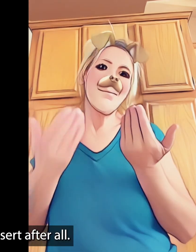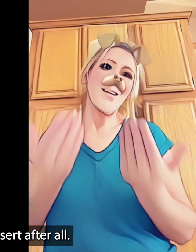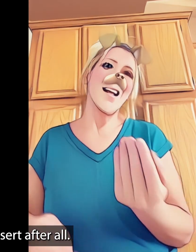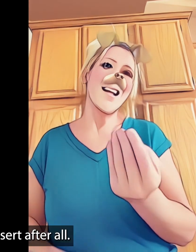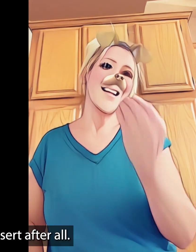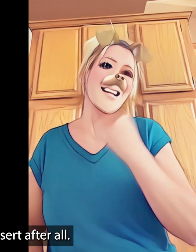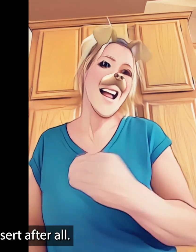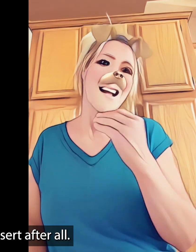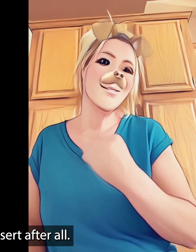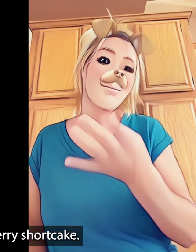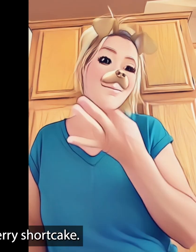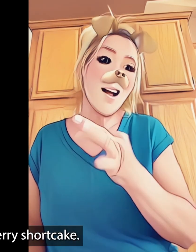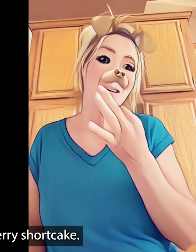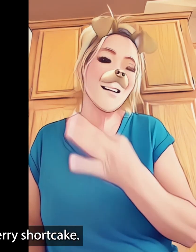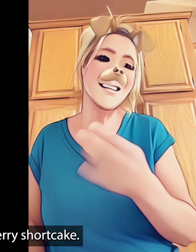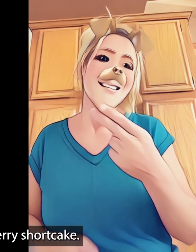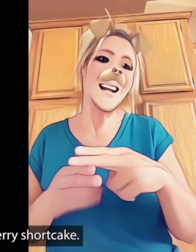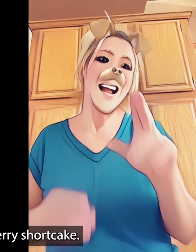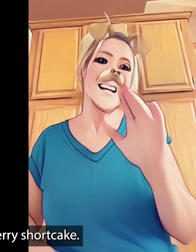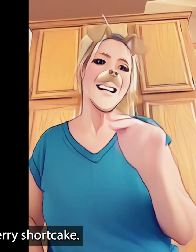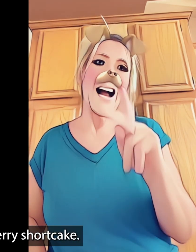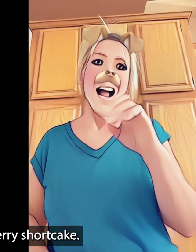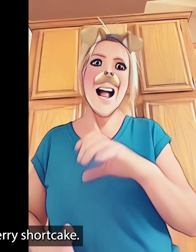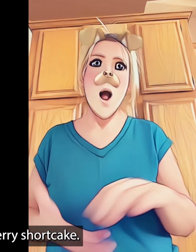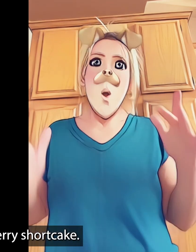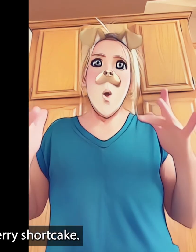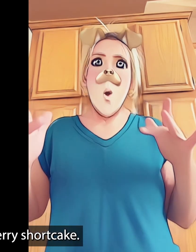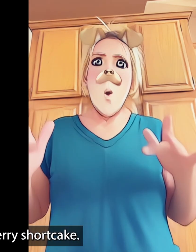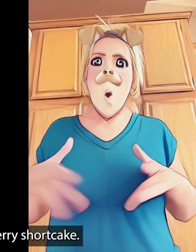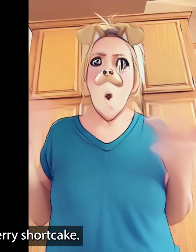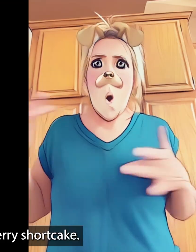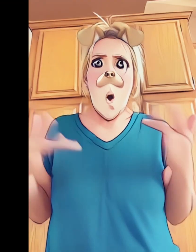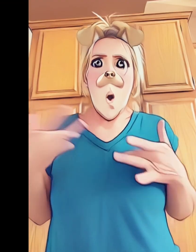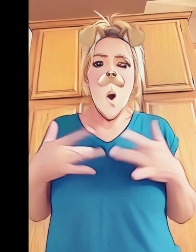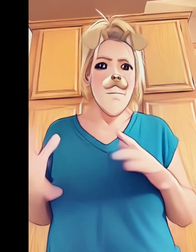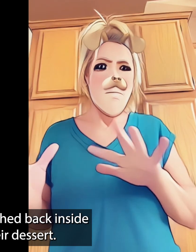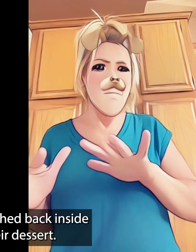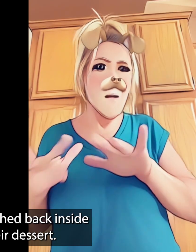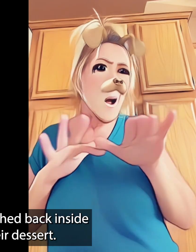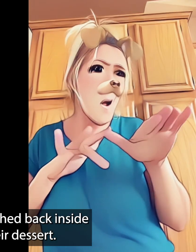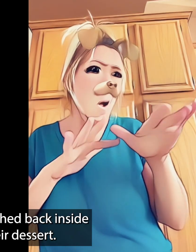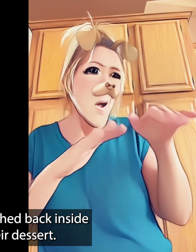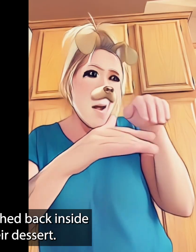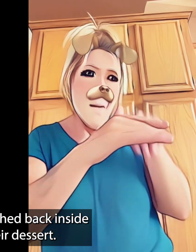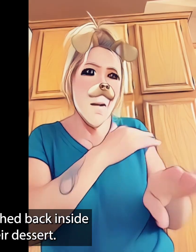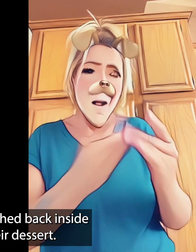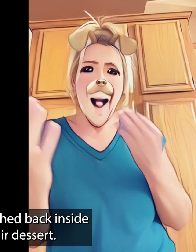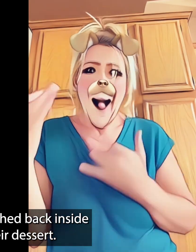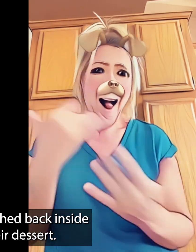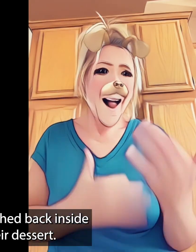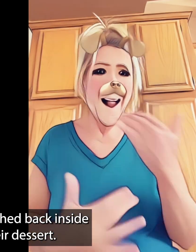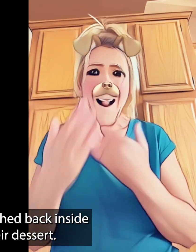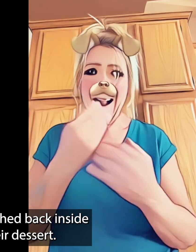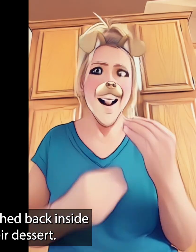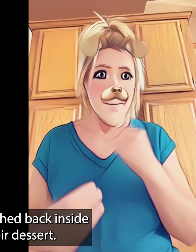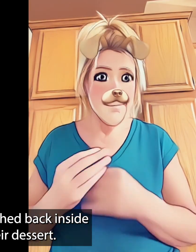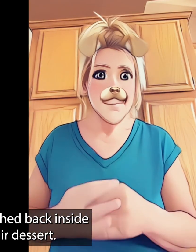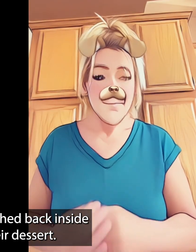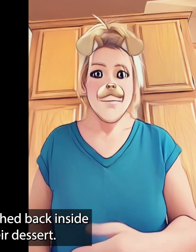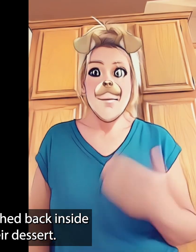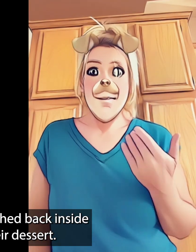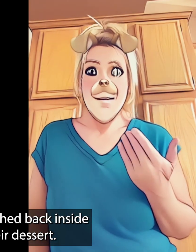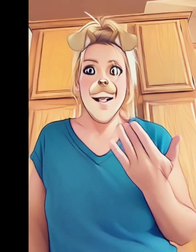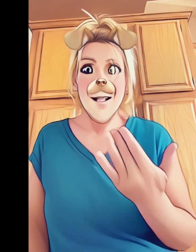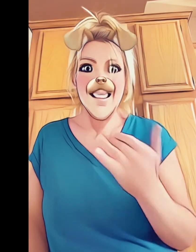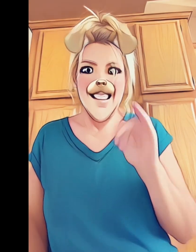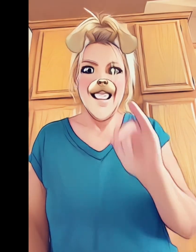dessert after all. Come get some strawberry shortcake." And they all excitedly dashed back inside and gobbled